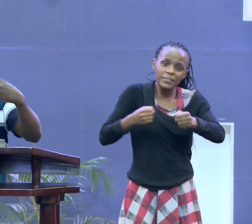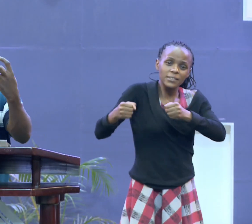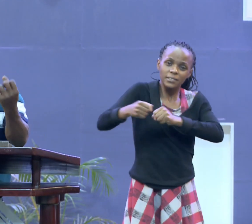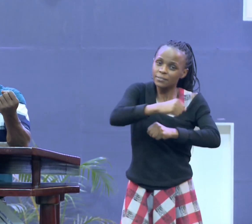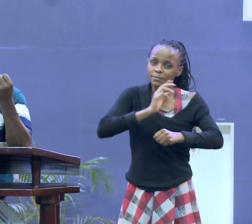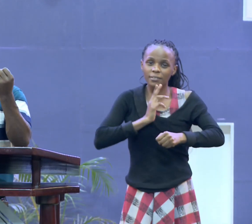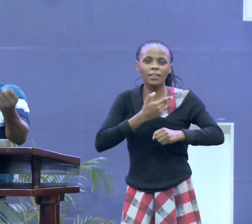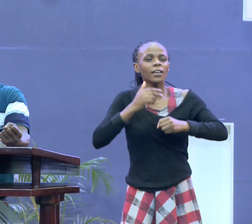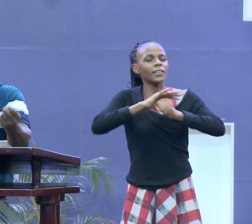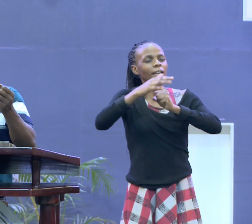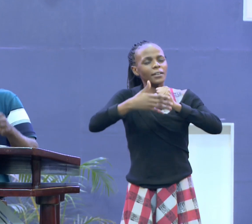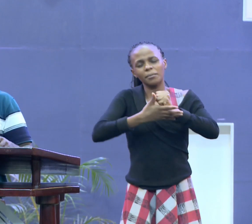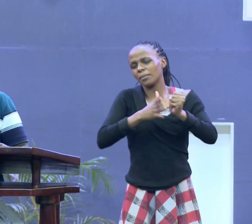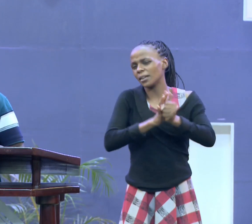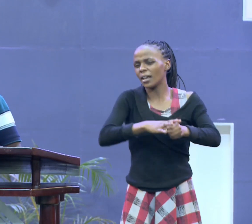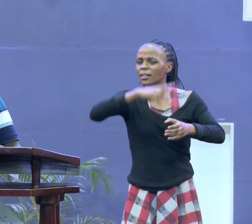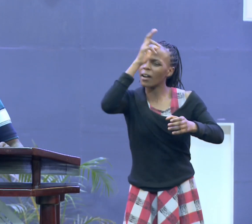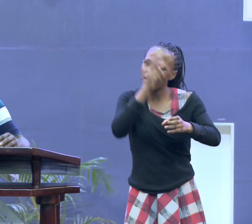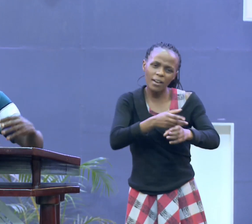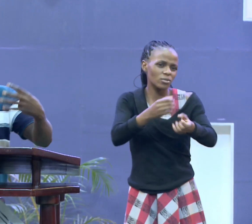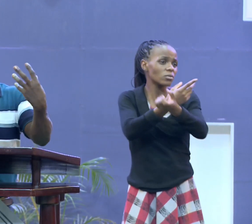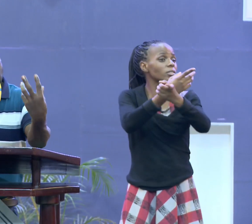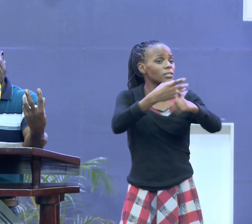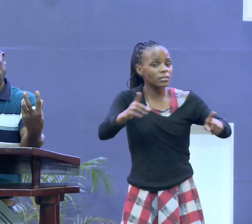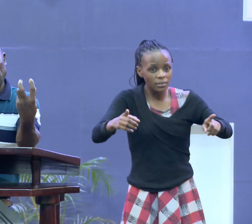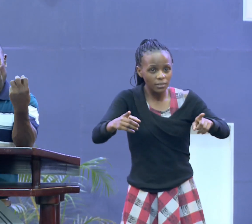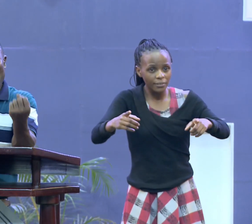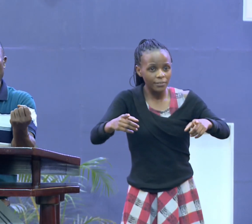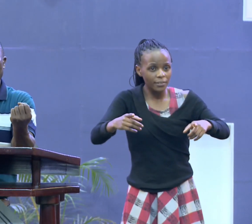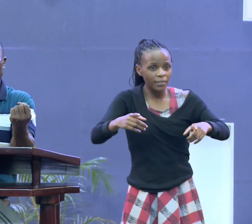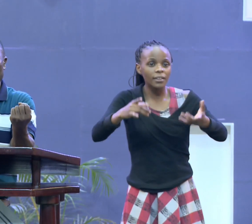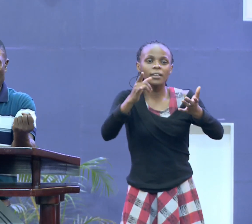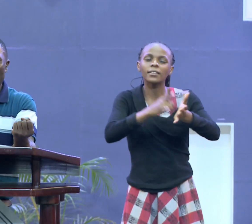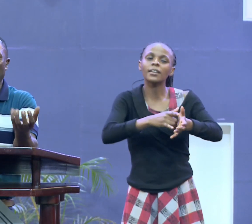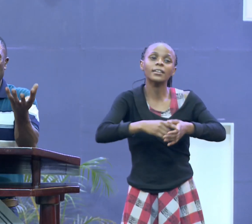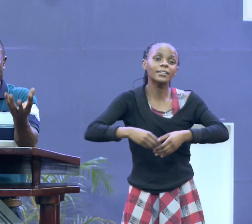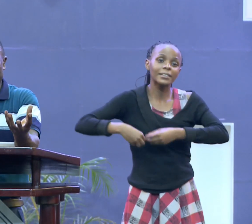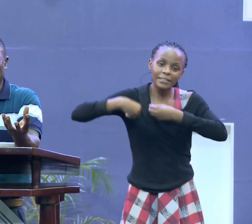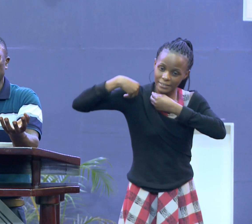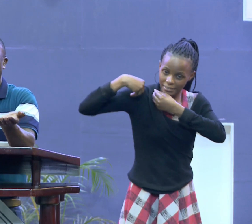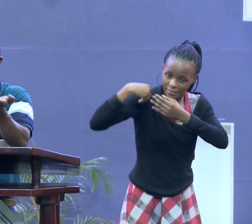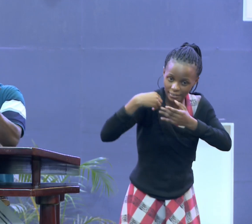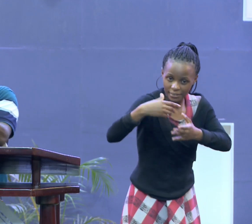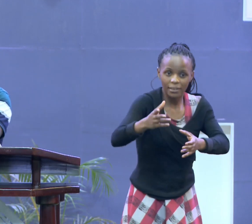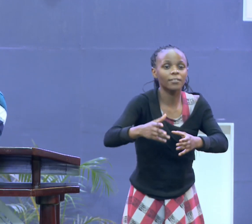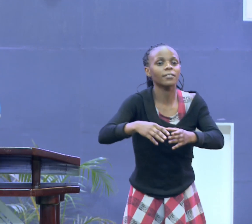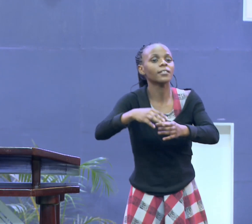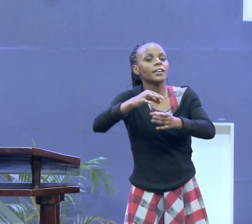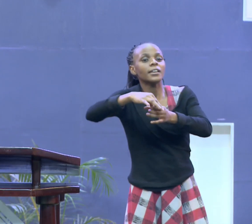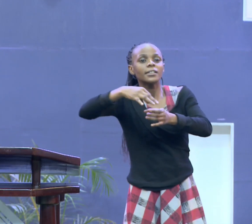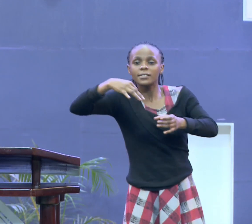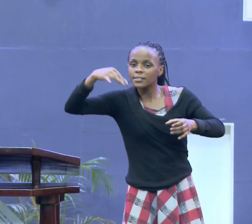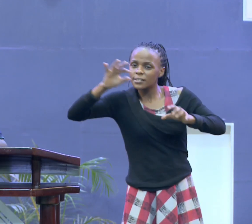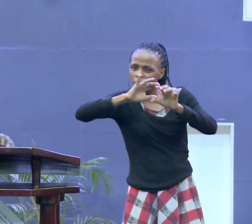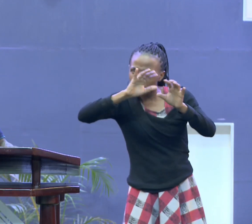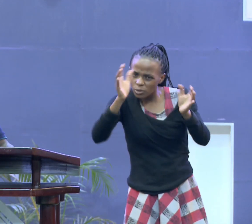ropes. Ebyatunyweza. That held us captive. Ebyawe ensi y'omwoyo ey'ekizikiza legal